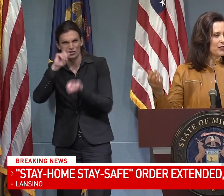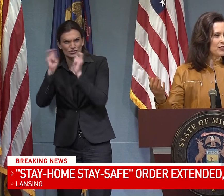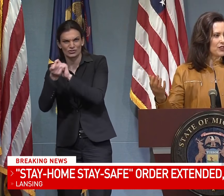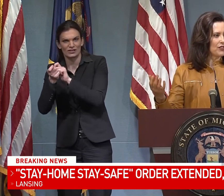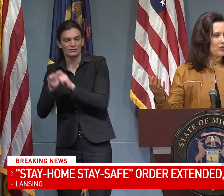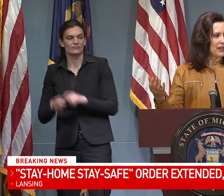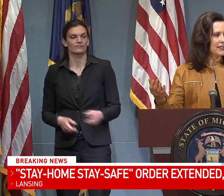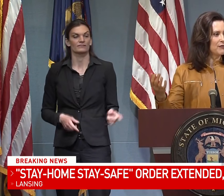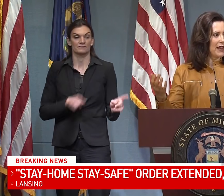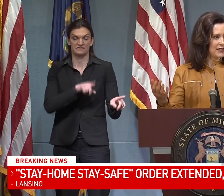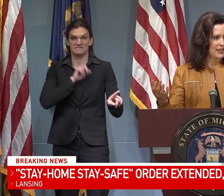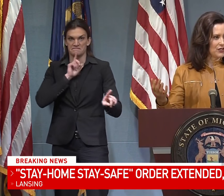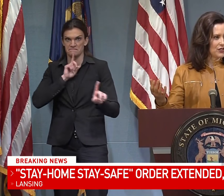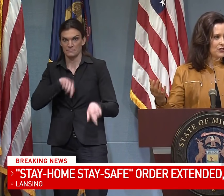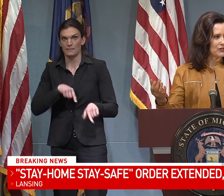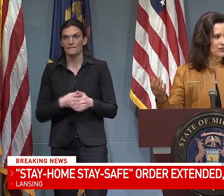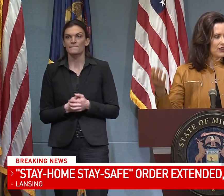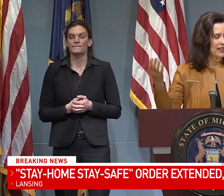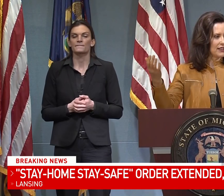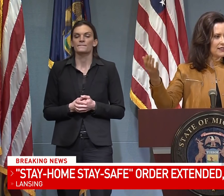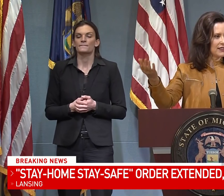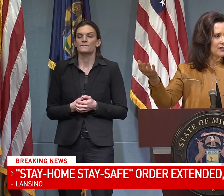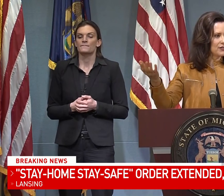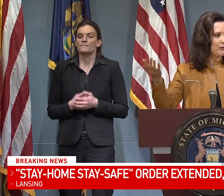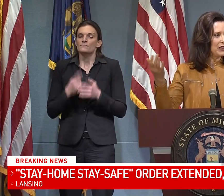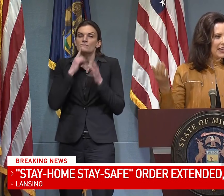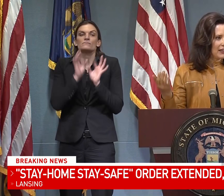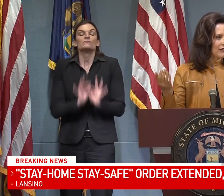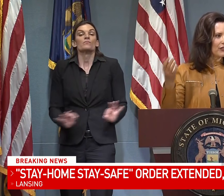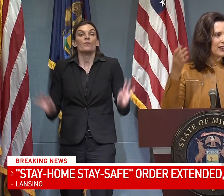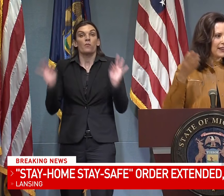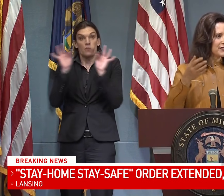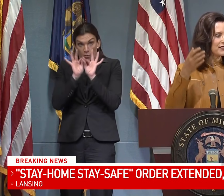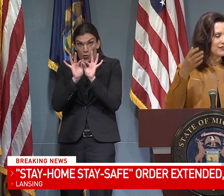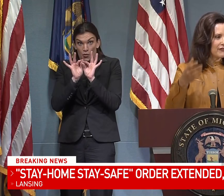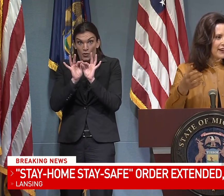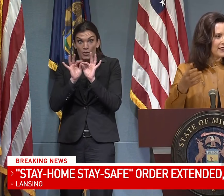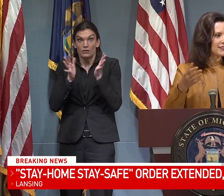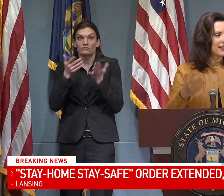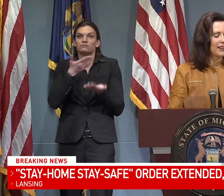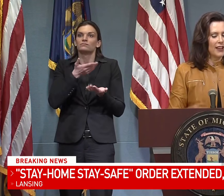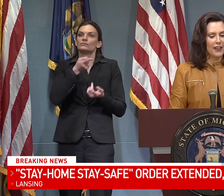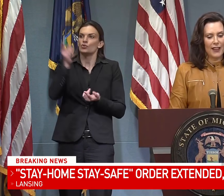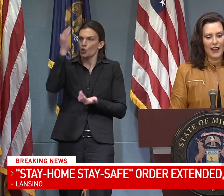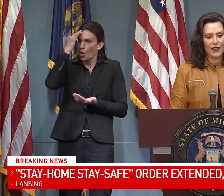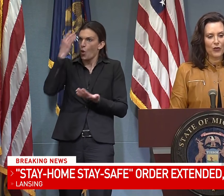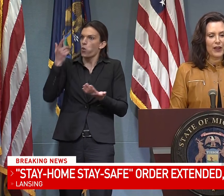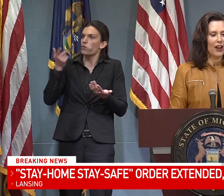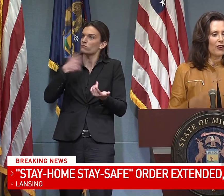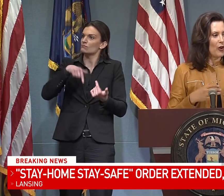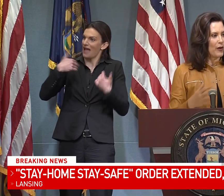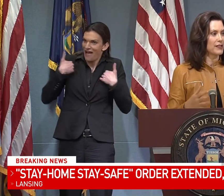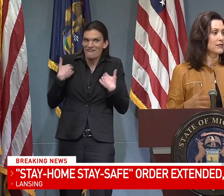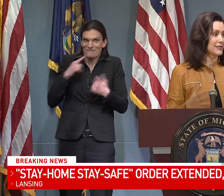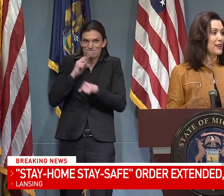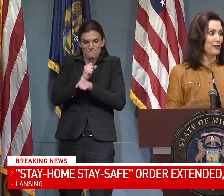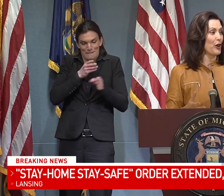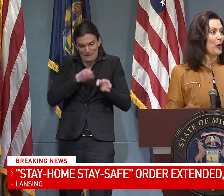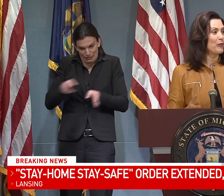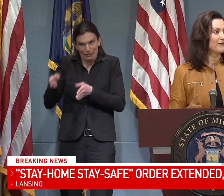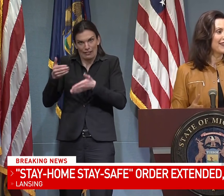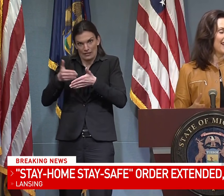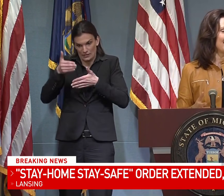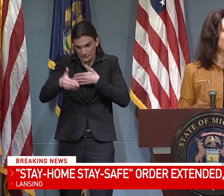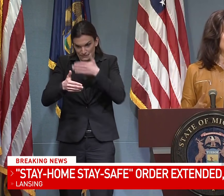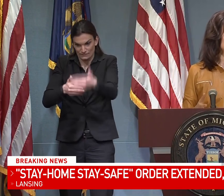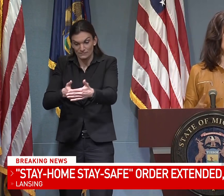what the metrics are that we need to pay attention to, so that they can see that there's a plan for the next phase, that we are always safer at